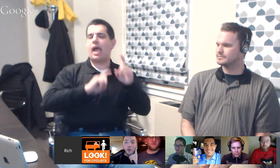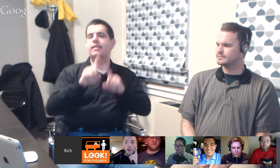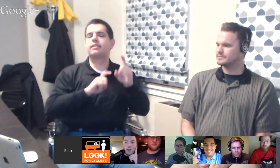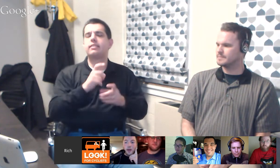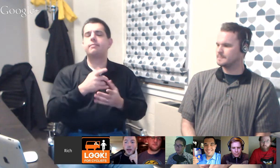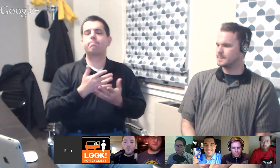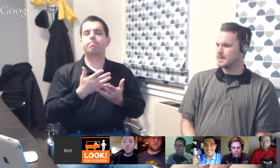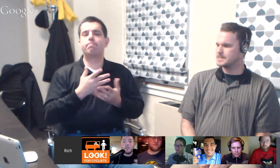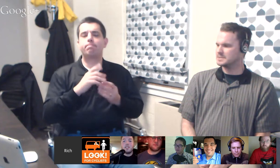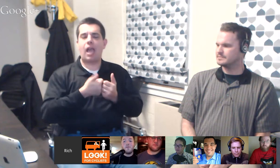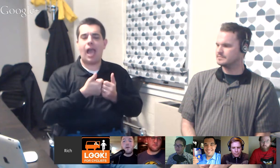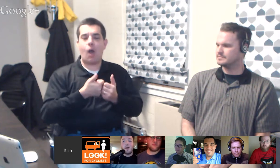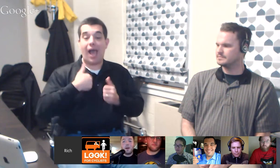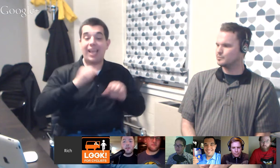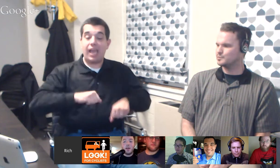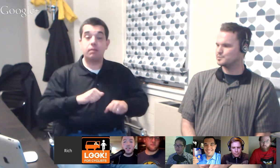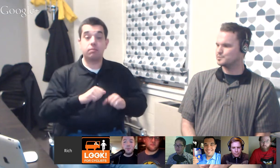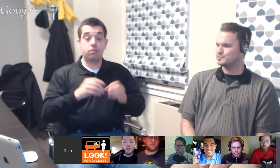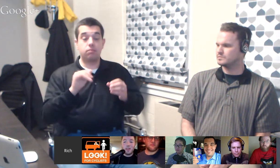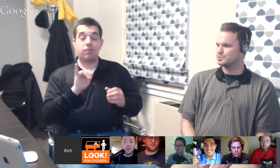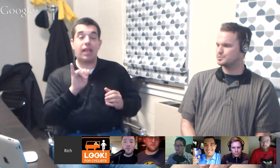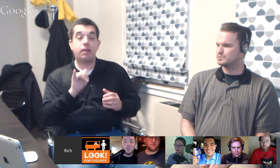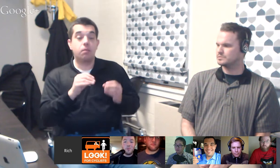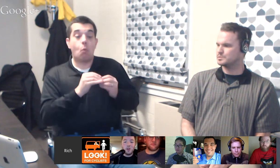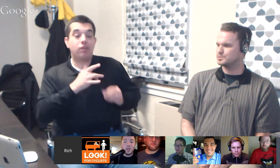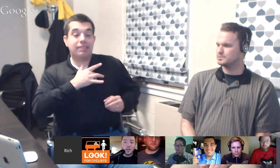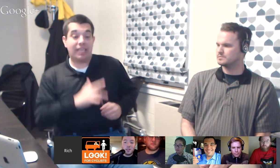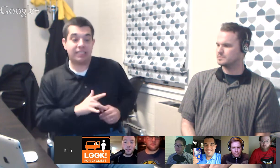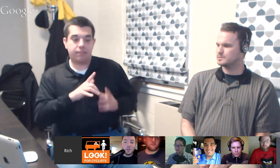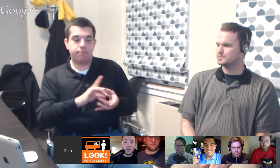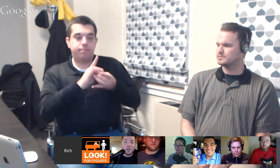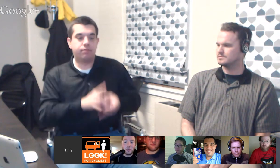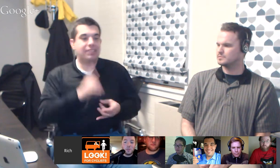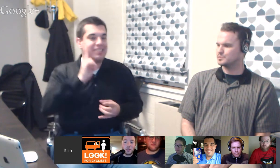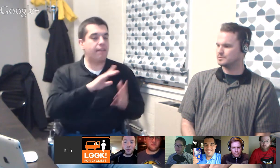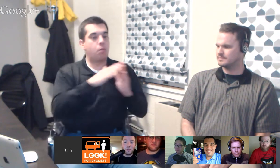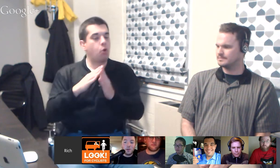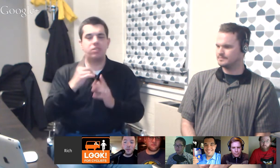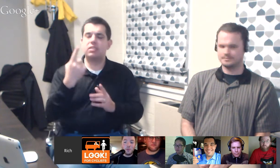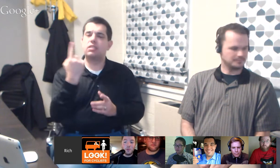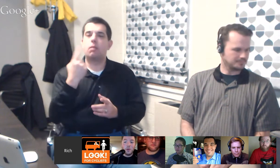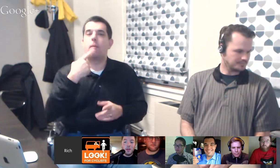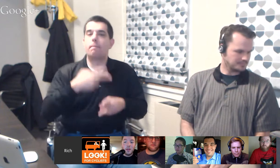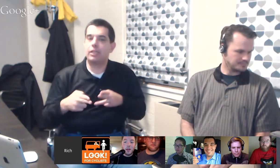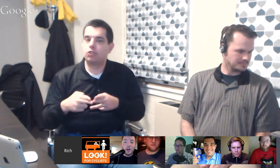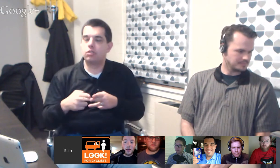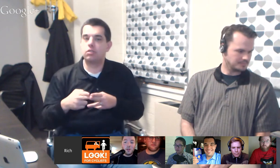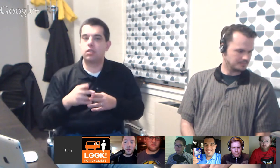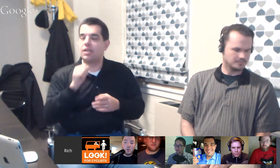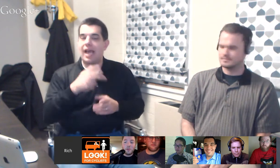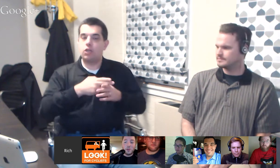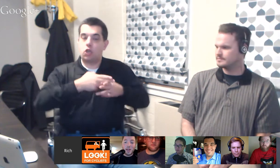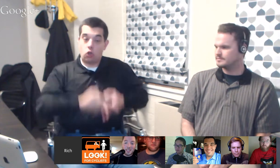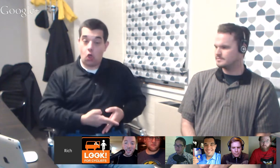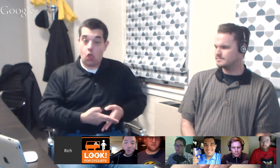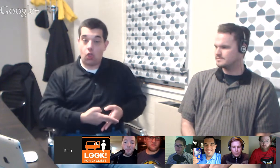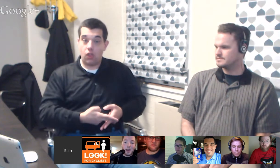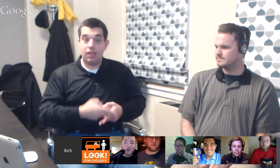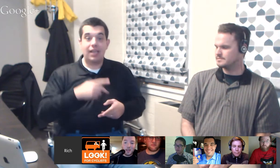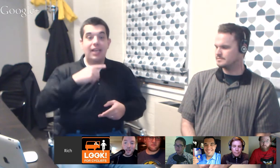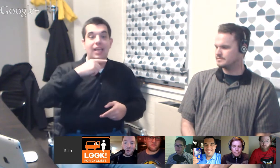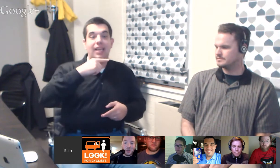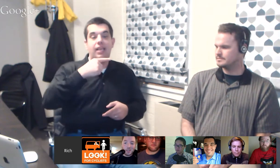how I could be more sensitive about the way I spoke about the deaf community, and something you mentioned was not to refer to it as